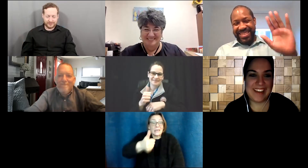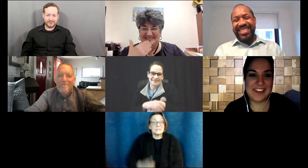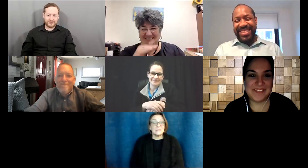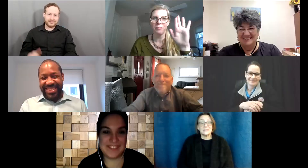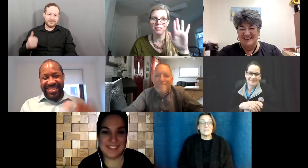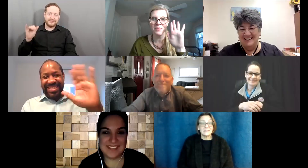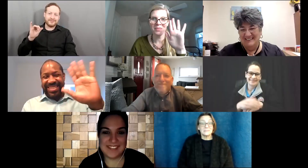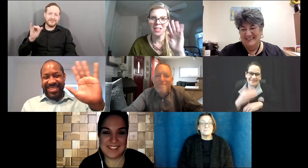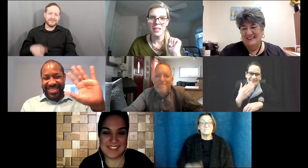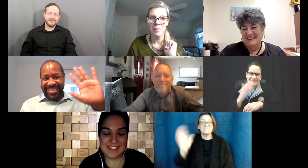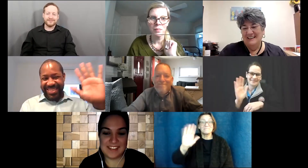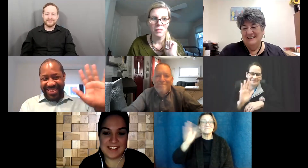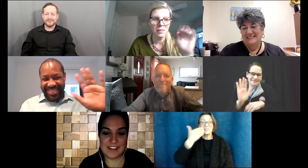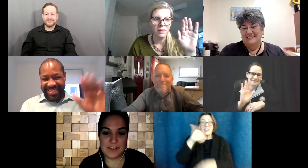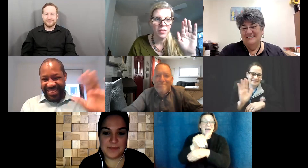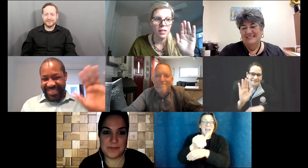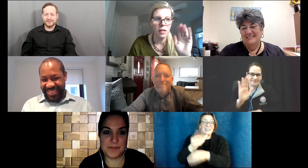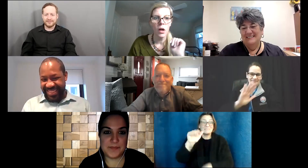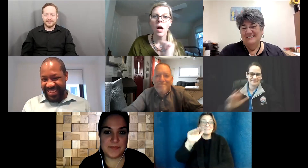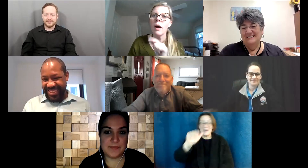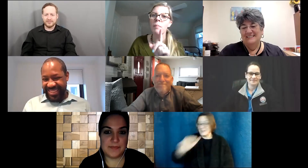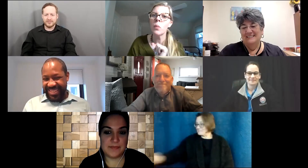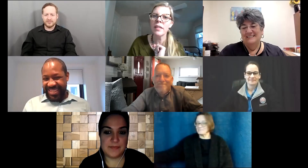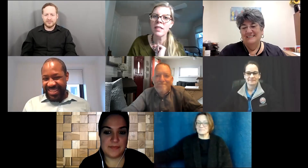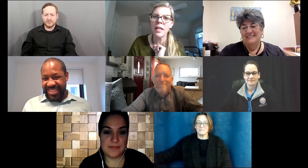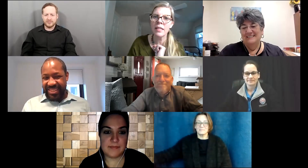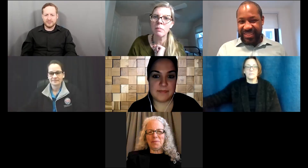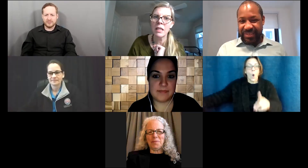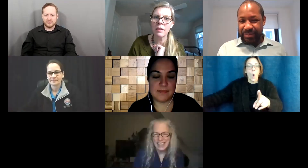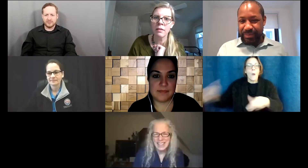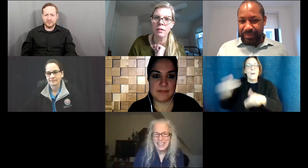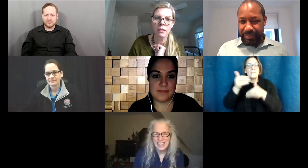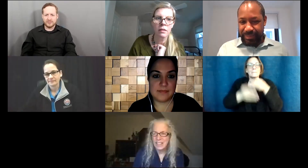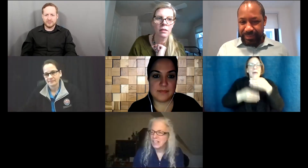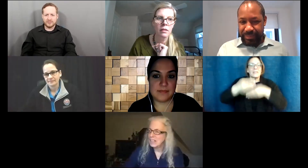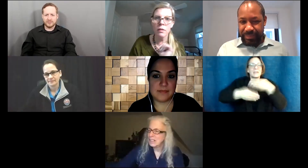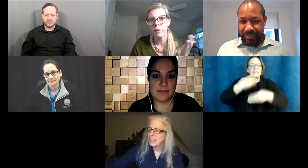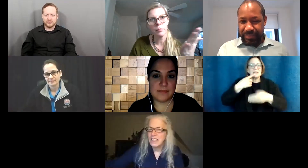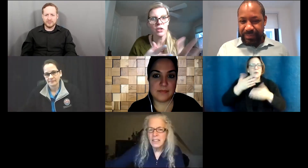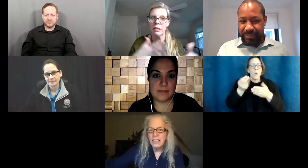I- Good night. When is the next meeting?